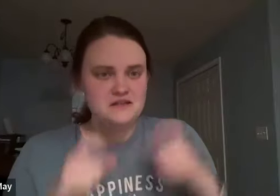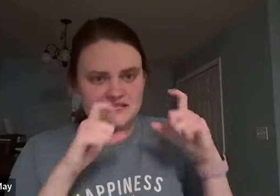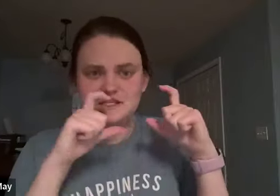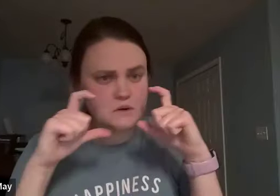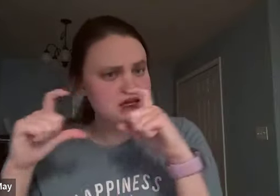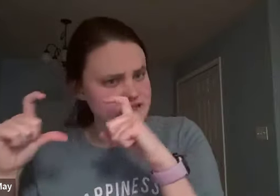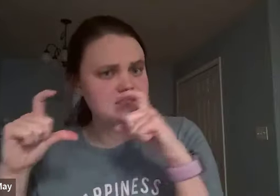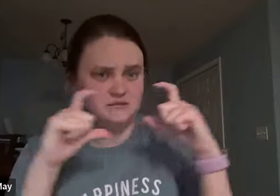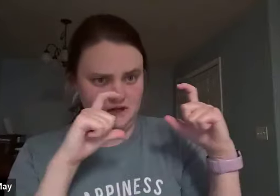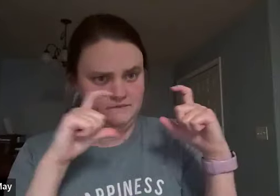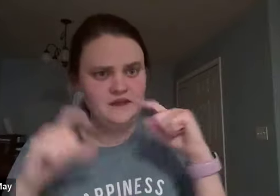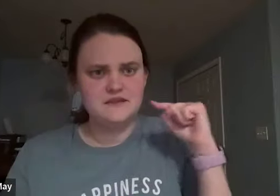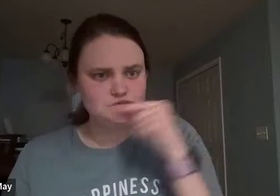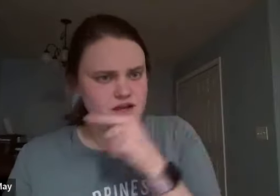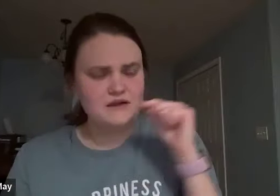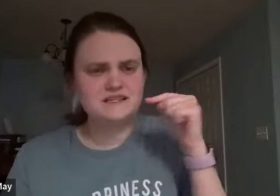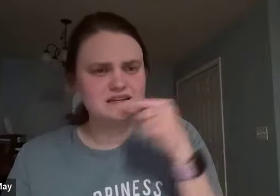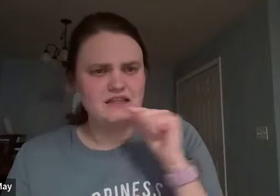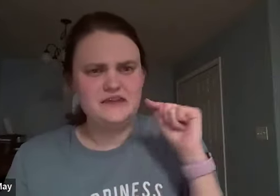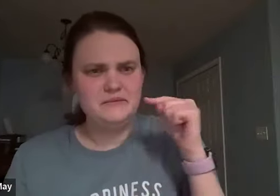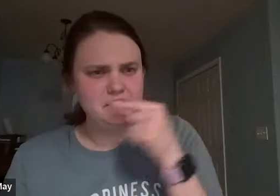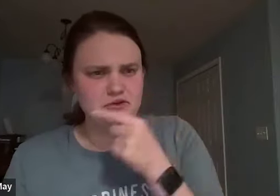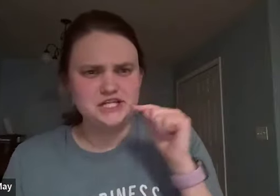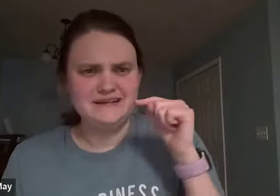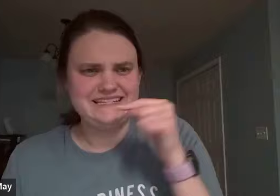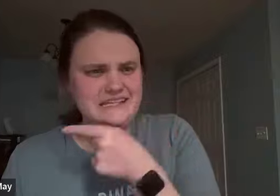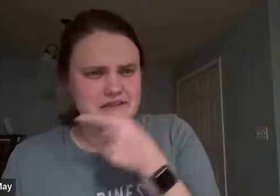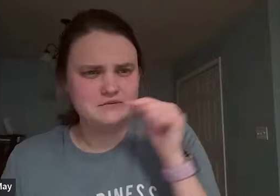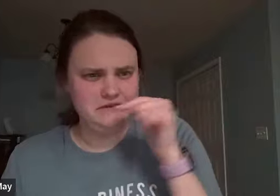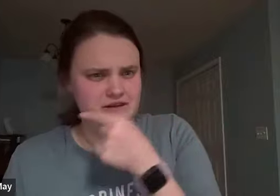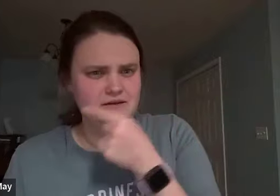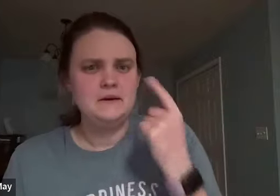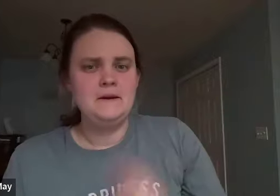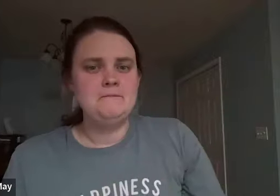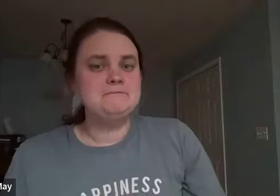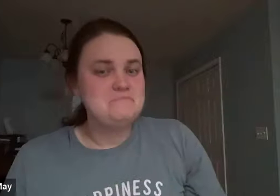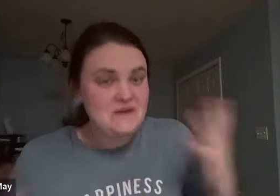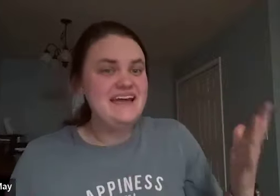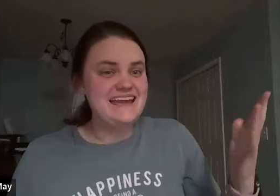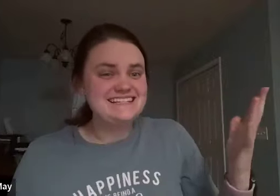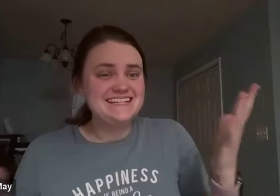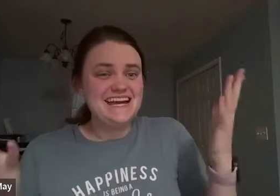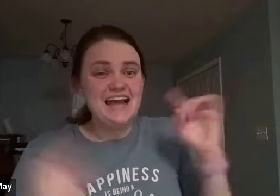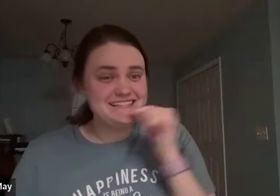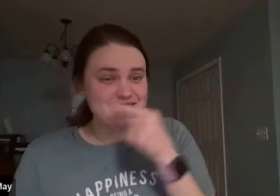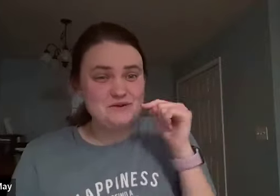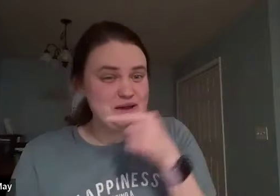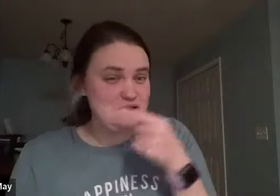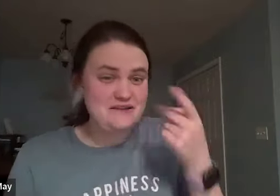See, this one made sense to me. This one kind of was like, I think I'm like brushing my teeth with it. But I see this one way more